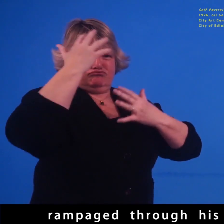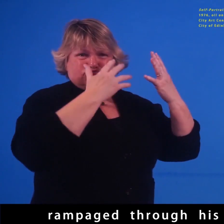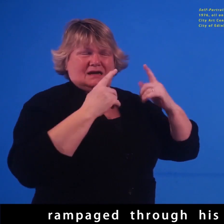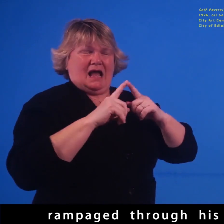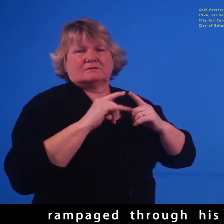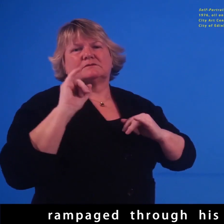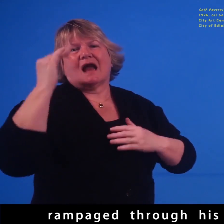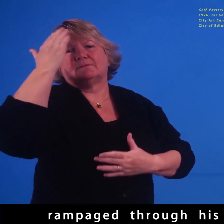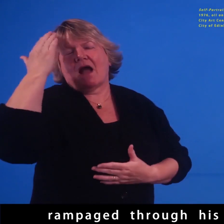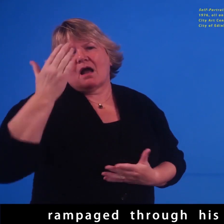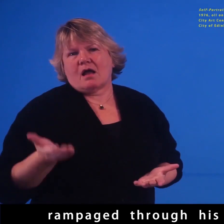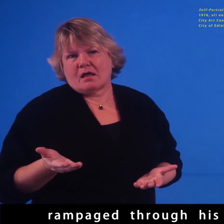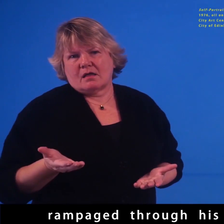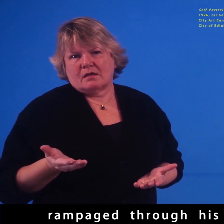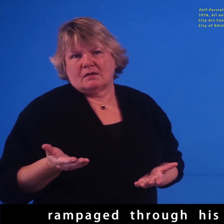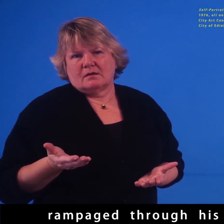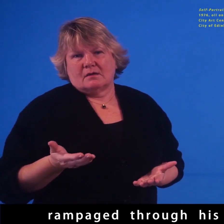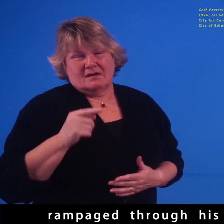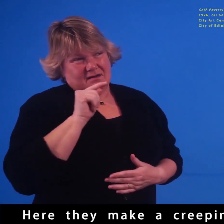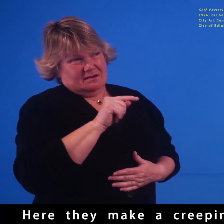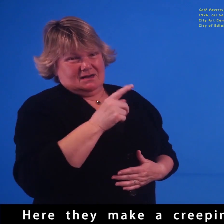rampaged through his dreams and nightmares.